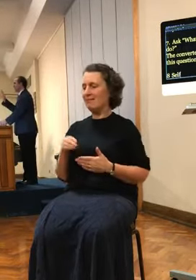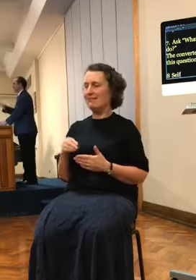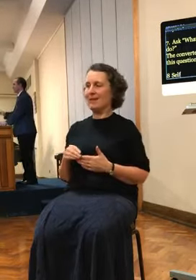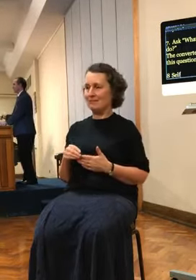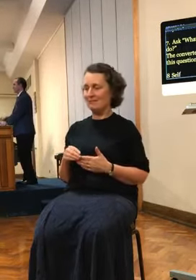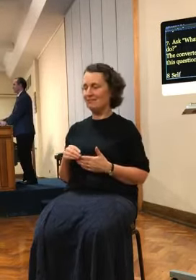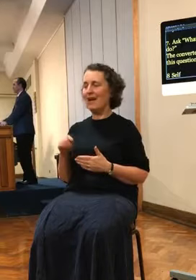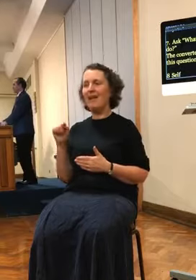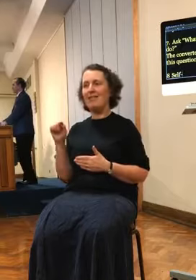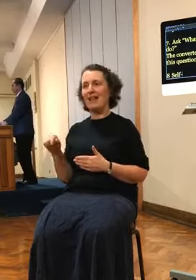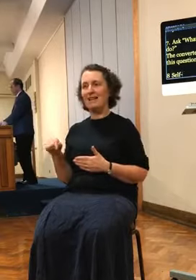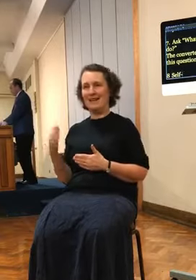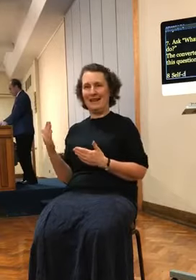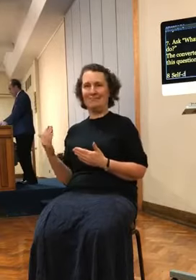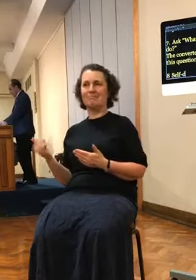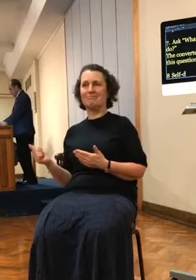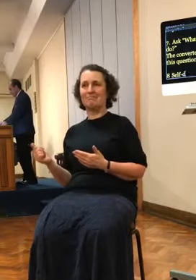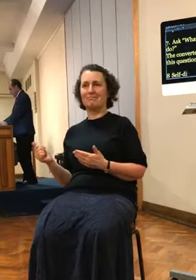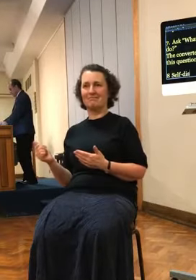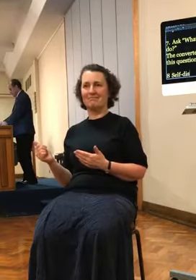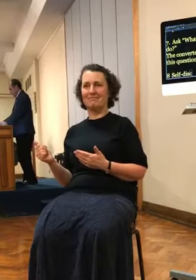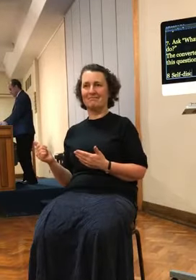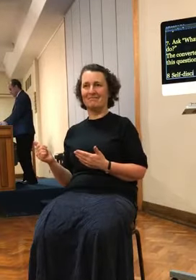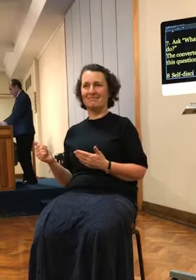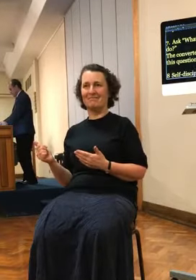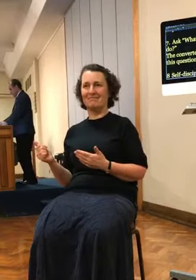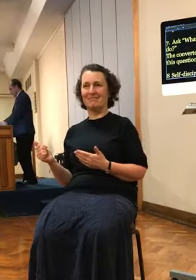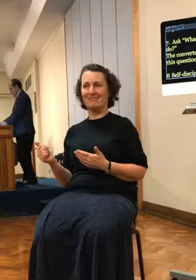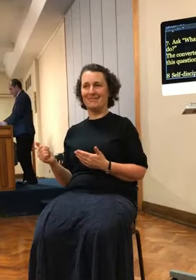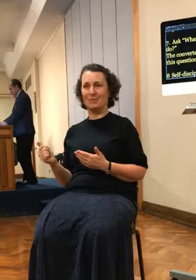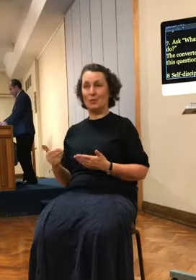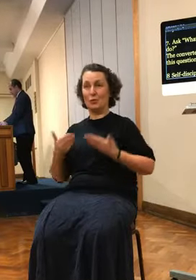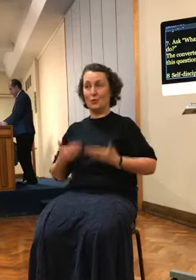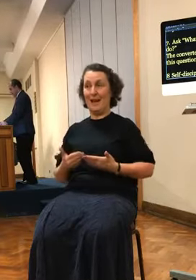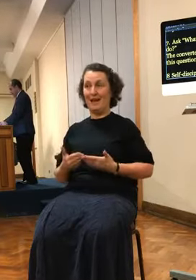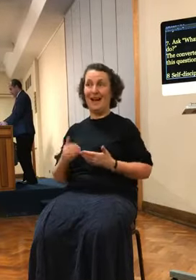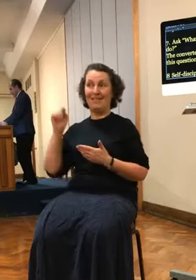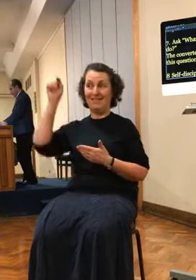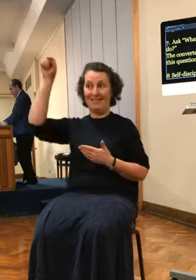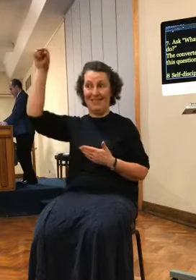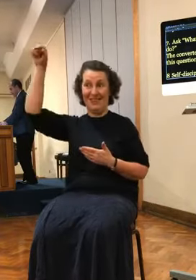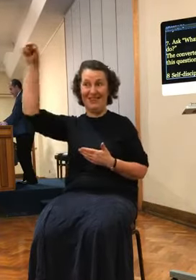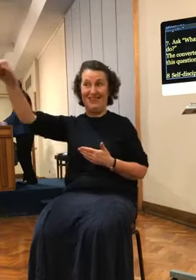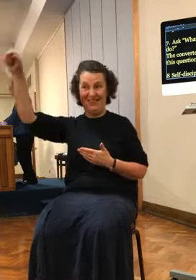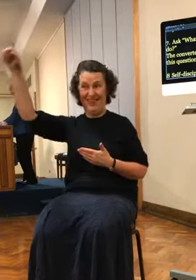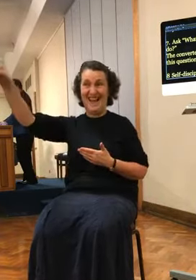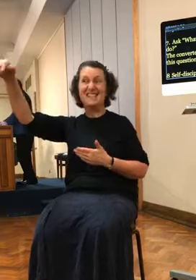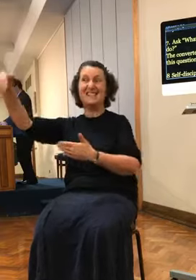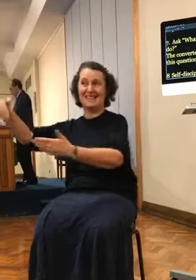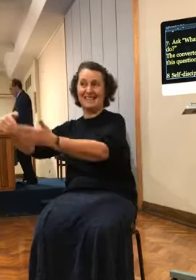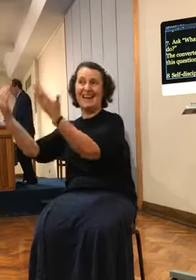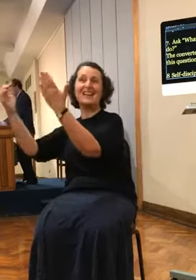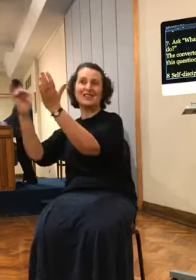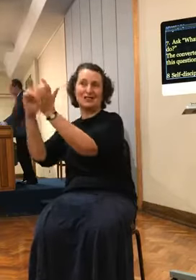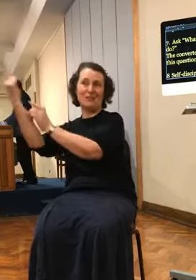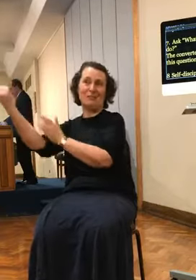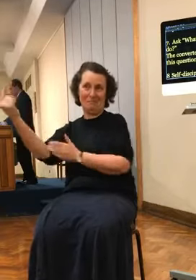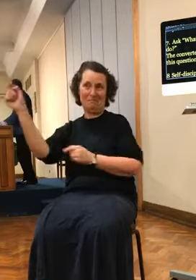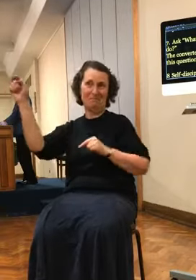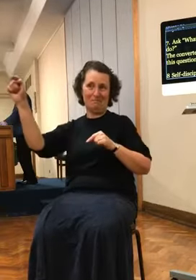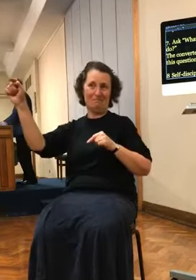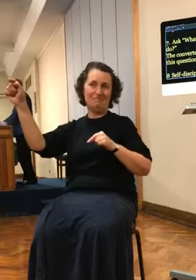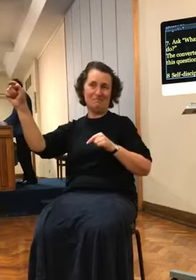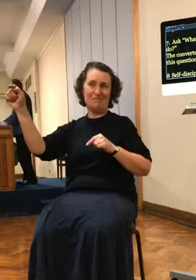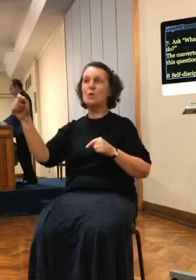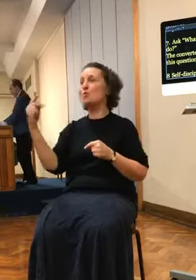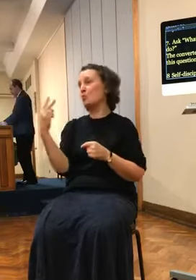Only 2 days. So he knew what it means to redeem the time. Today, Bible says, is the day of